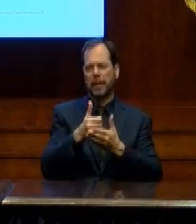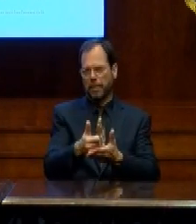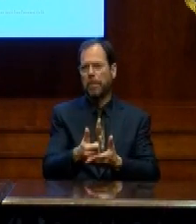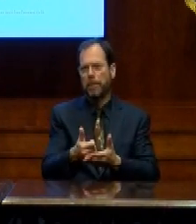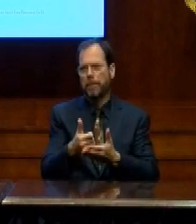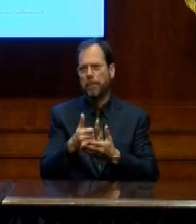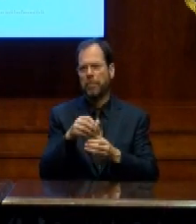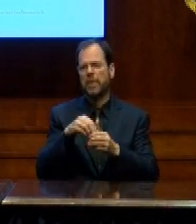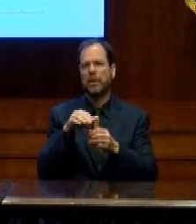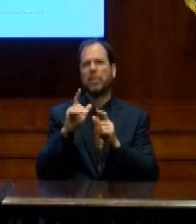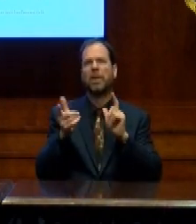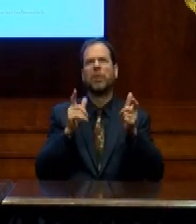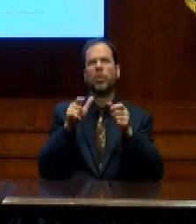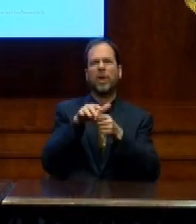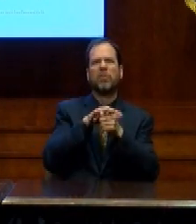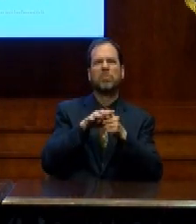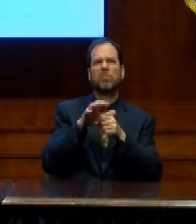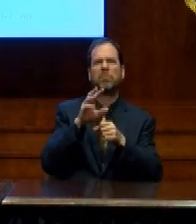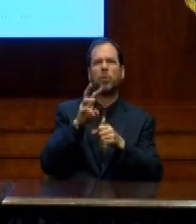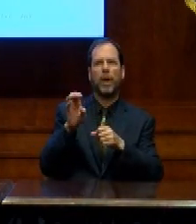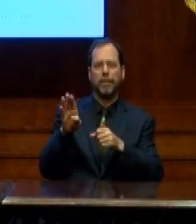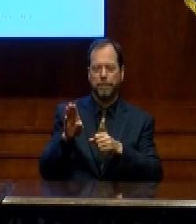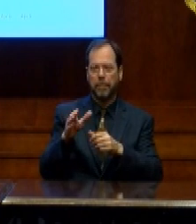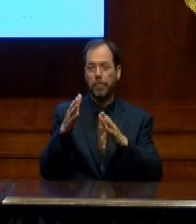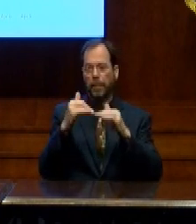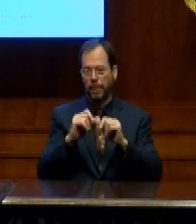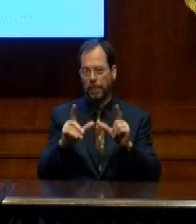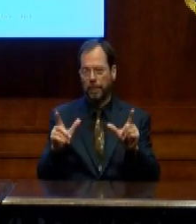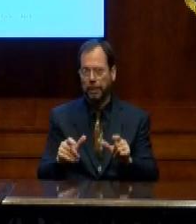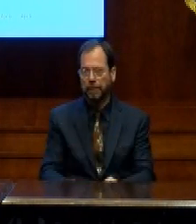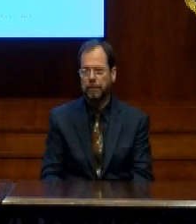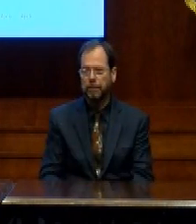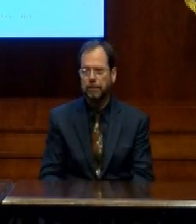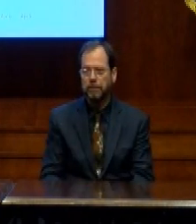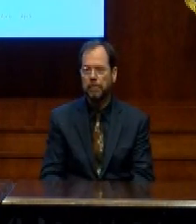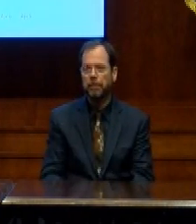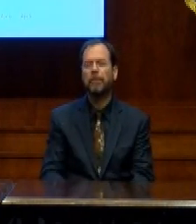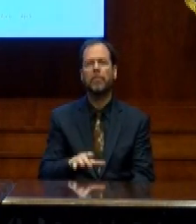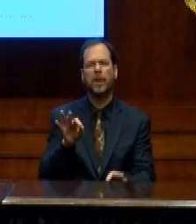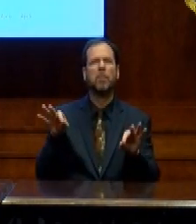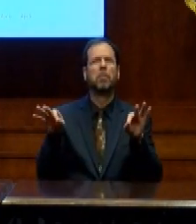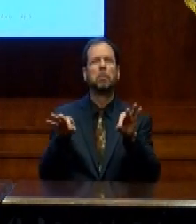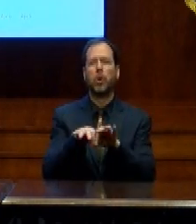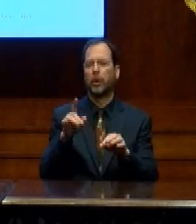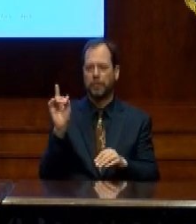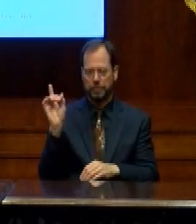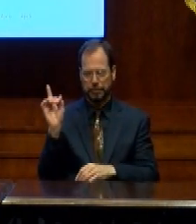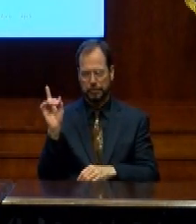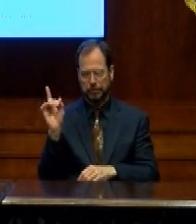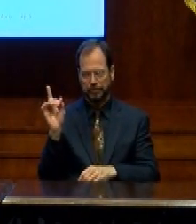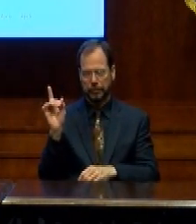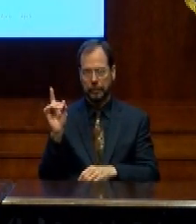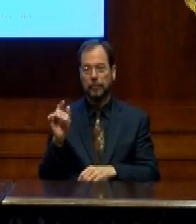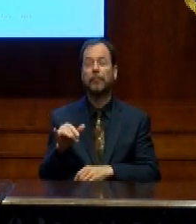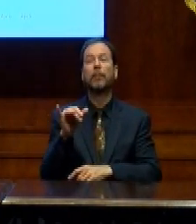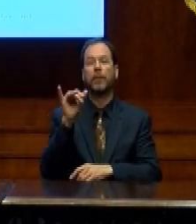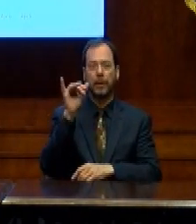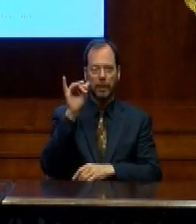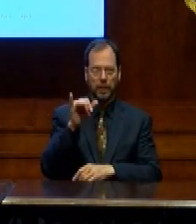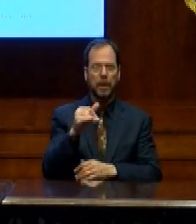to assist them in Webb County. Next slide. So this is important right here. This is exactly